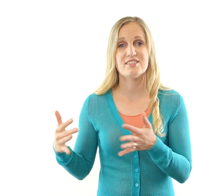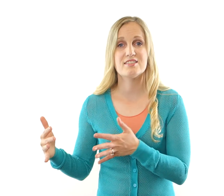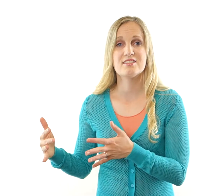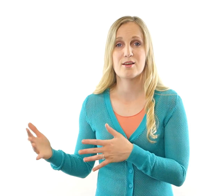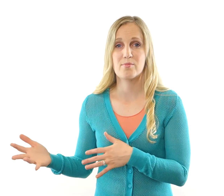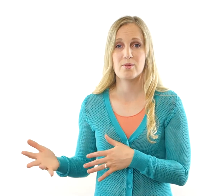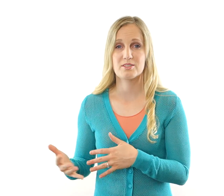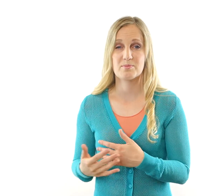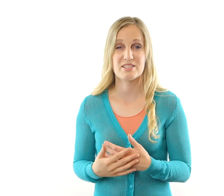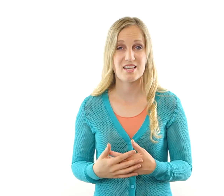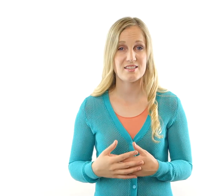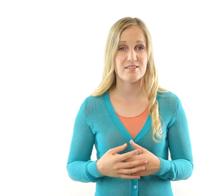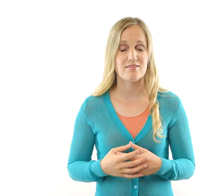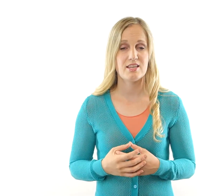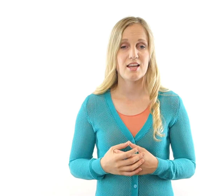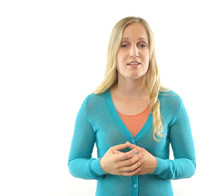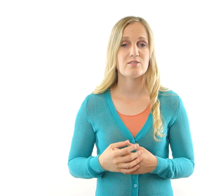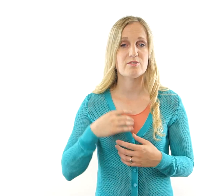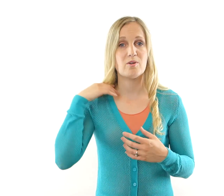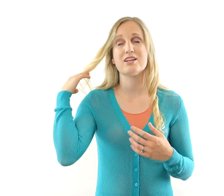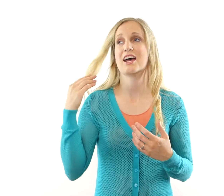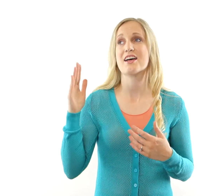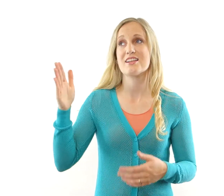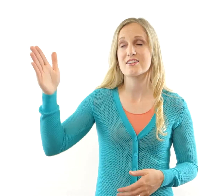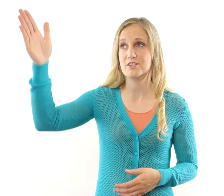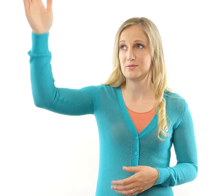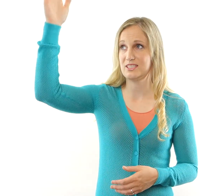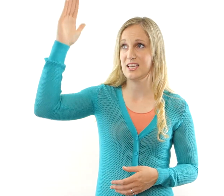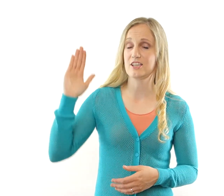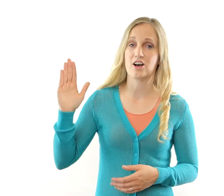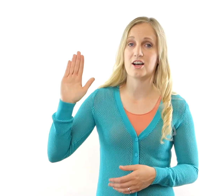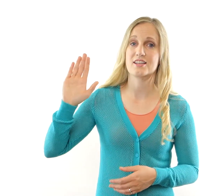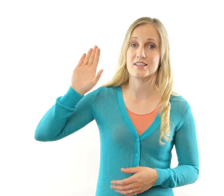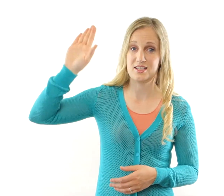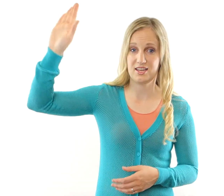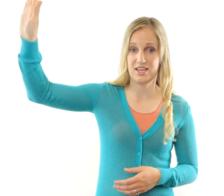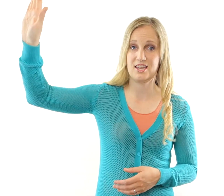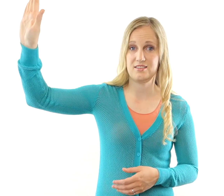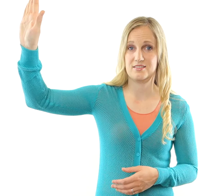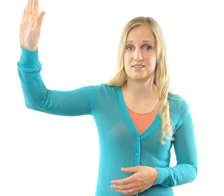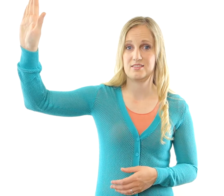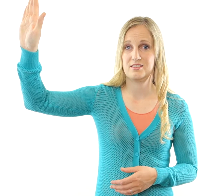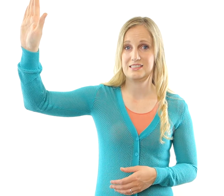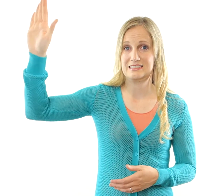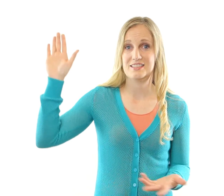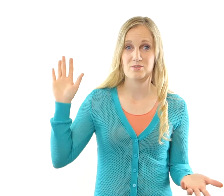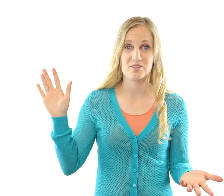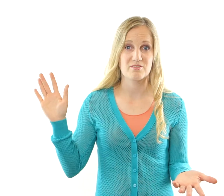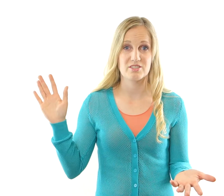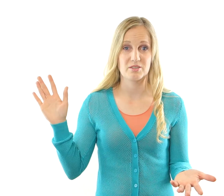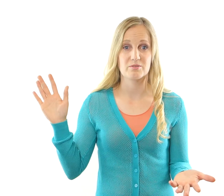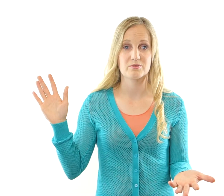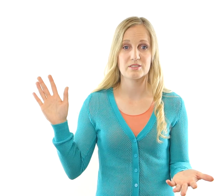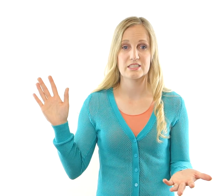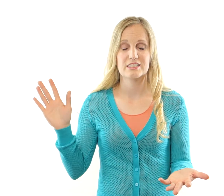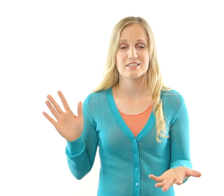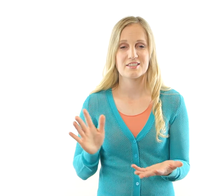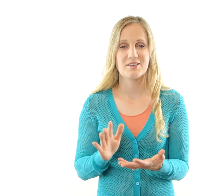God's temple. It's possessive. So if you wanted to add in there, you would say God and then His. That's what you would do.